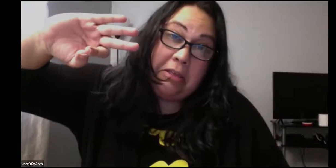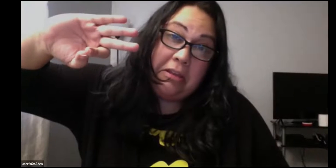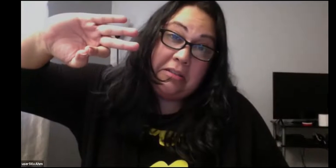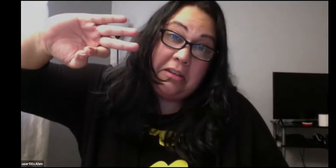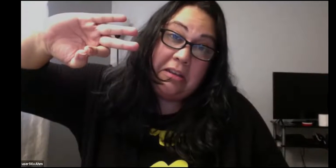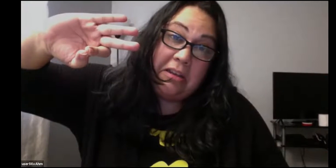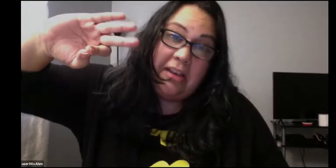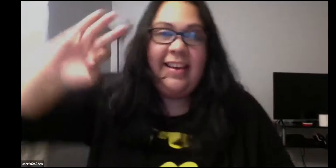this,